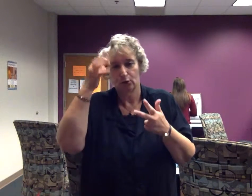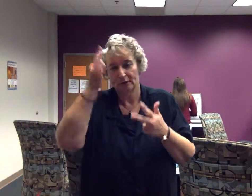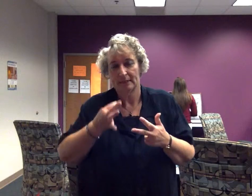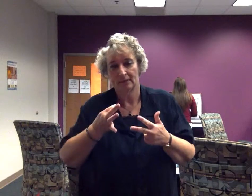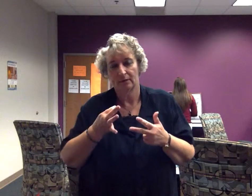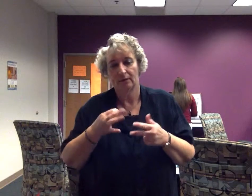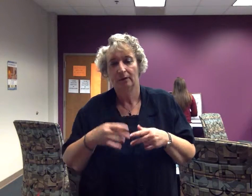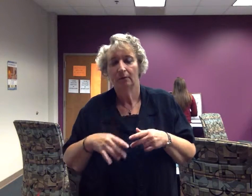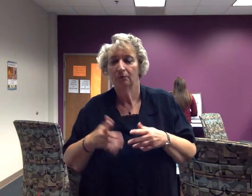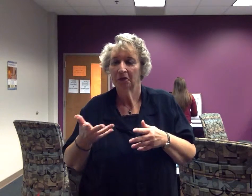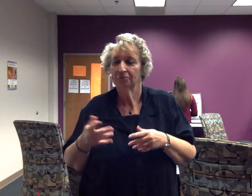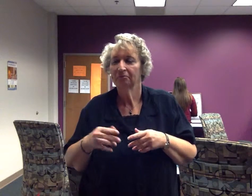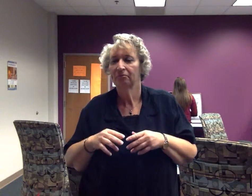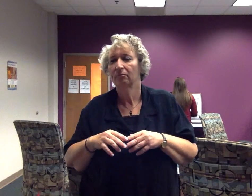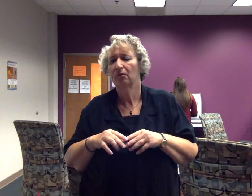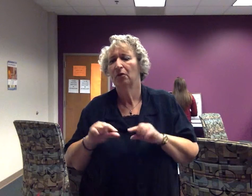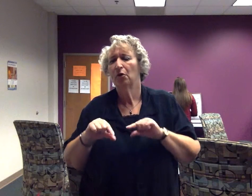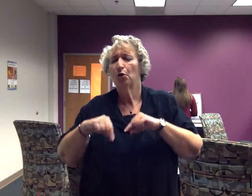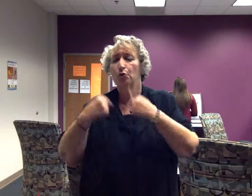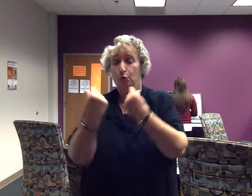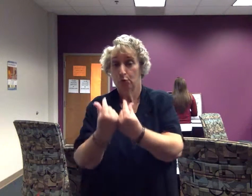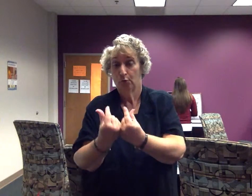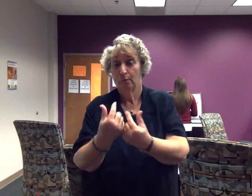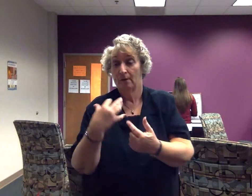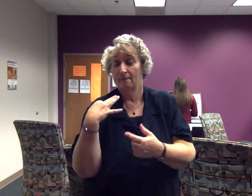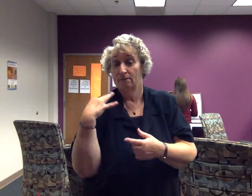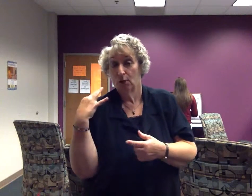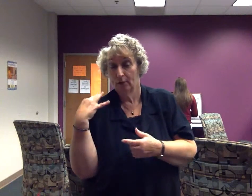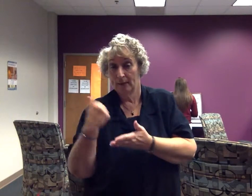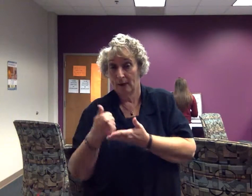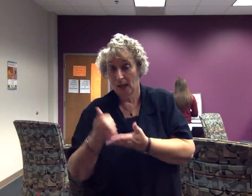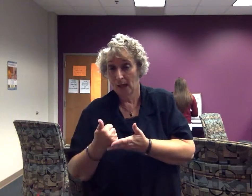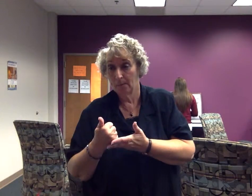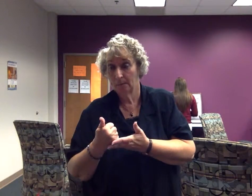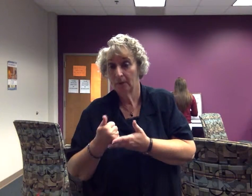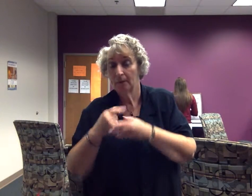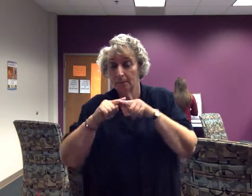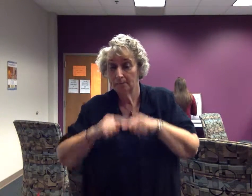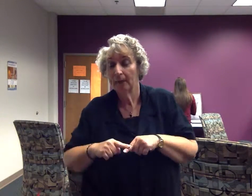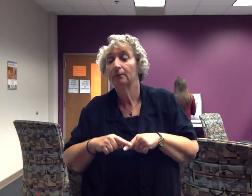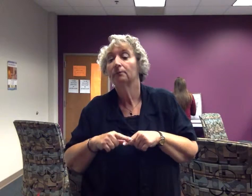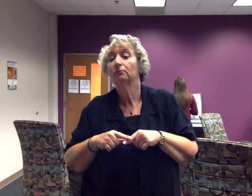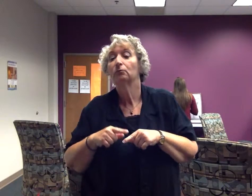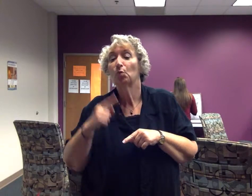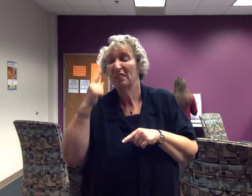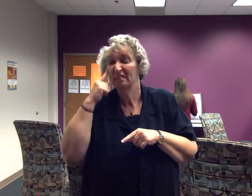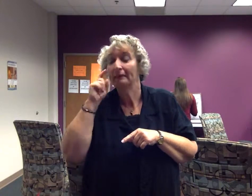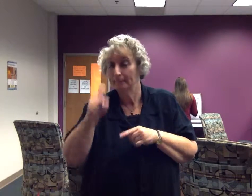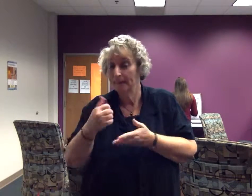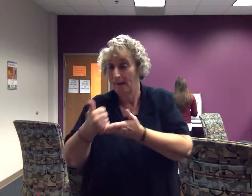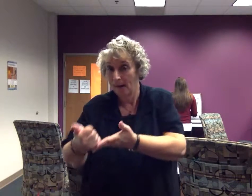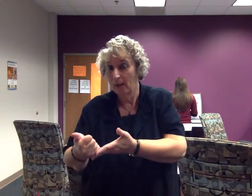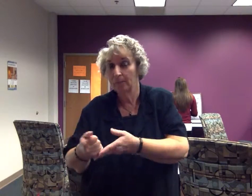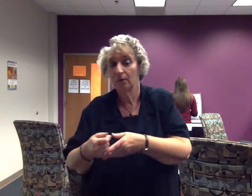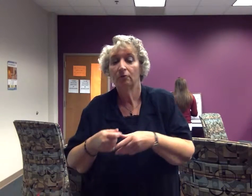help is based on who we think needs the help, right? Whether or not we go to college, or whether or not we want to go to college,